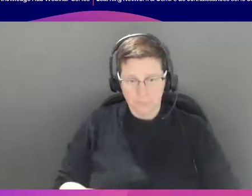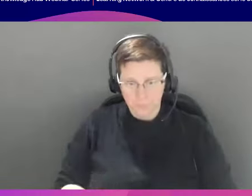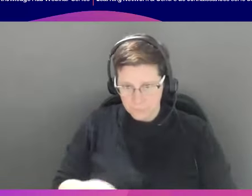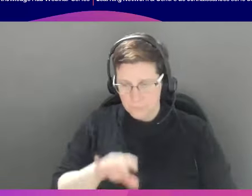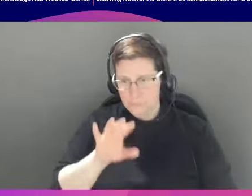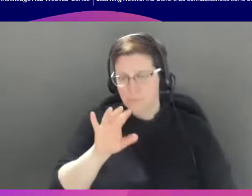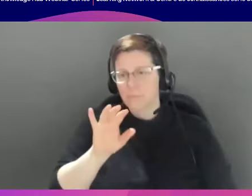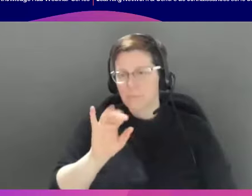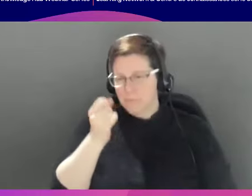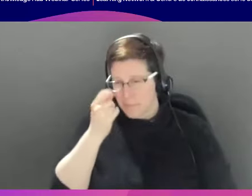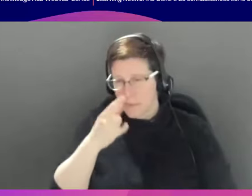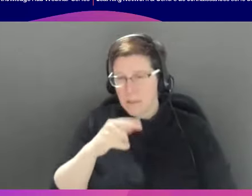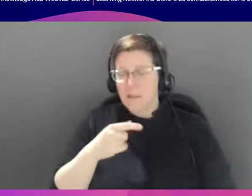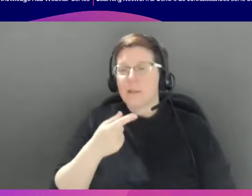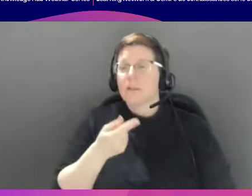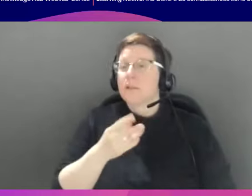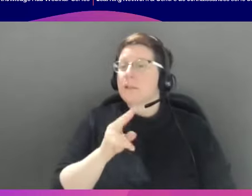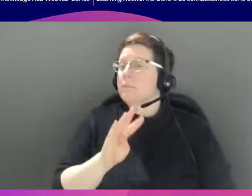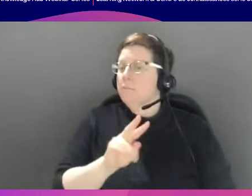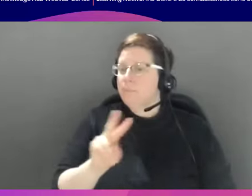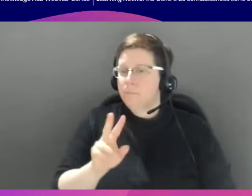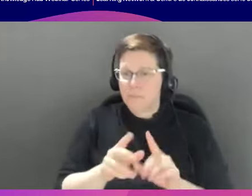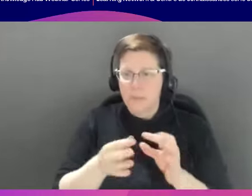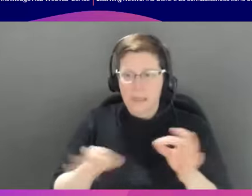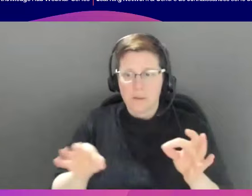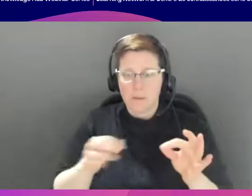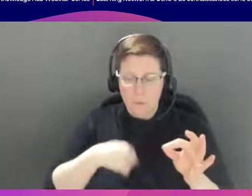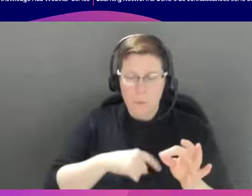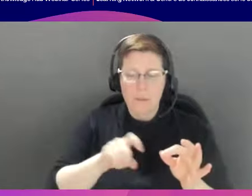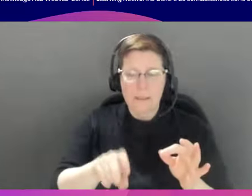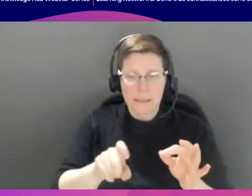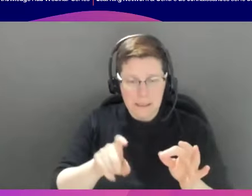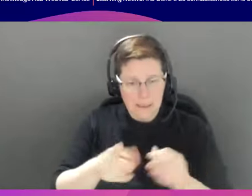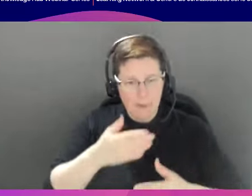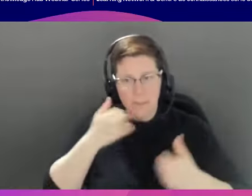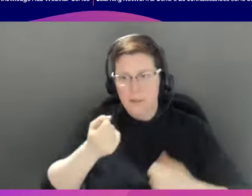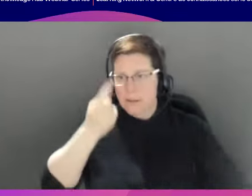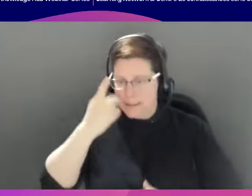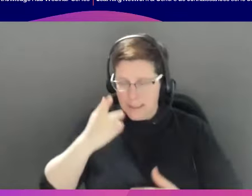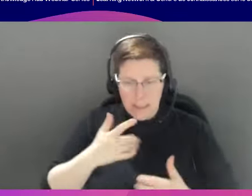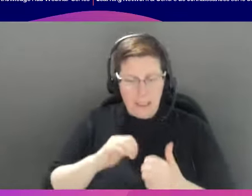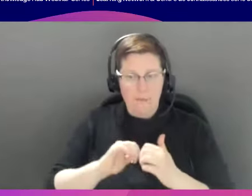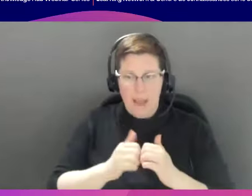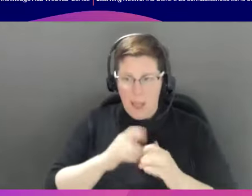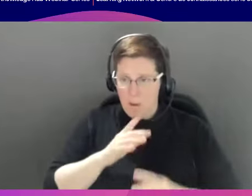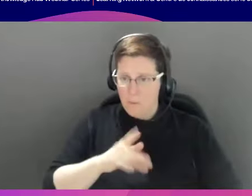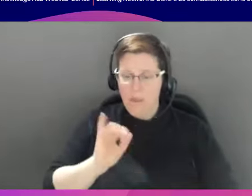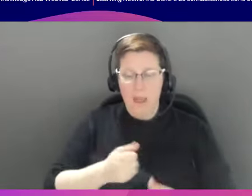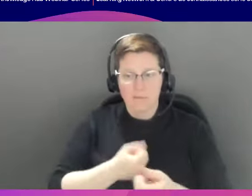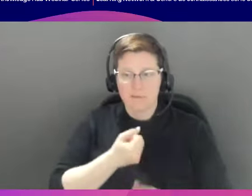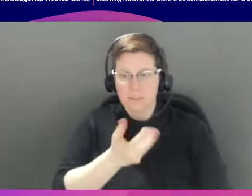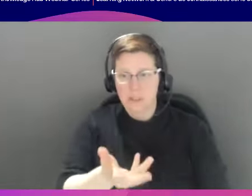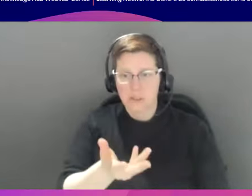as distinct in the ways that we have talked about developing a more robust understanding of gendered harm. As speech can also travel and